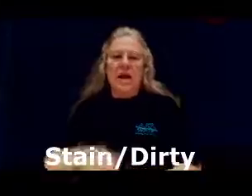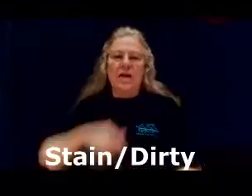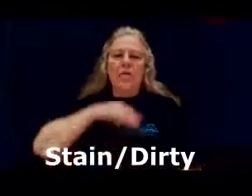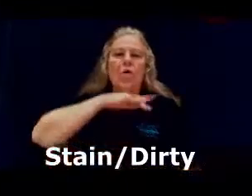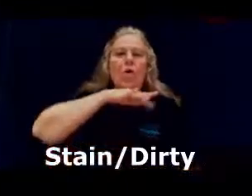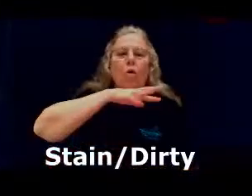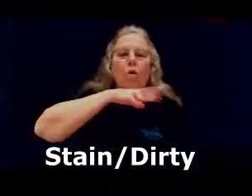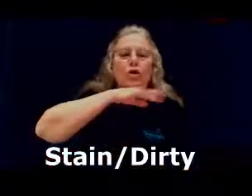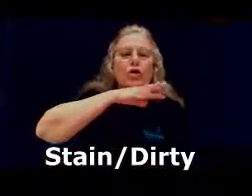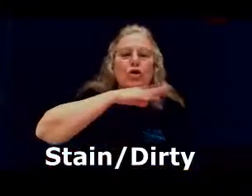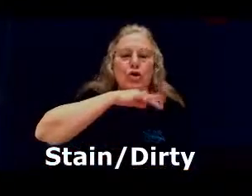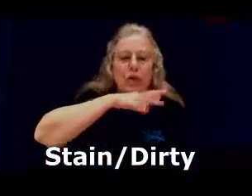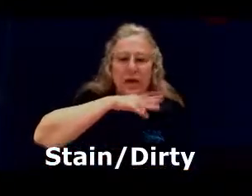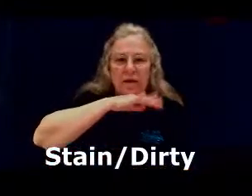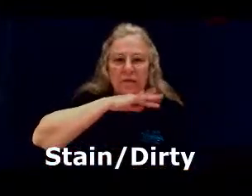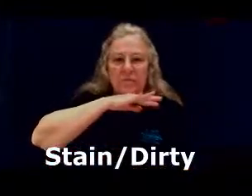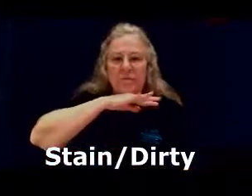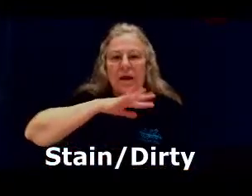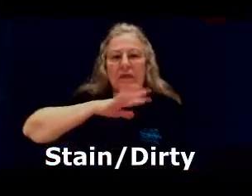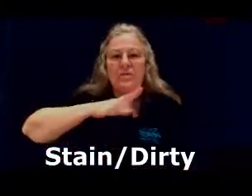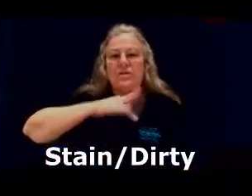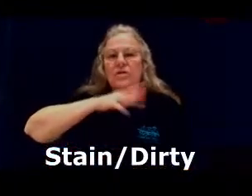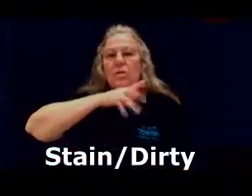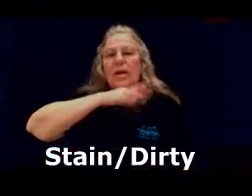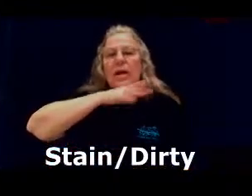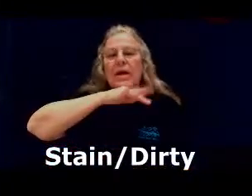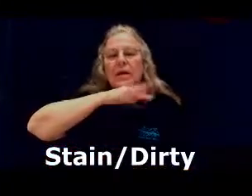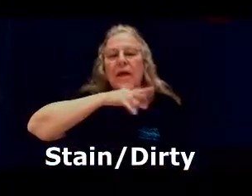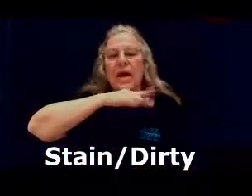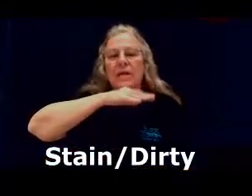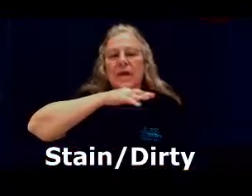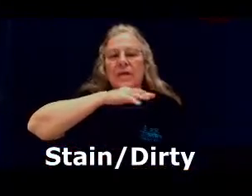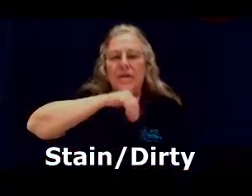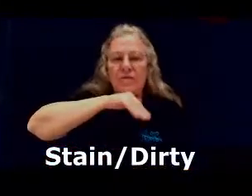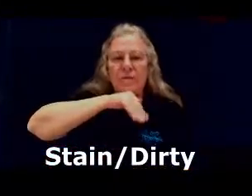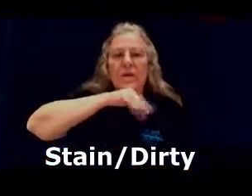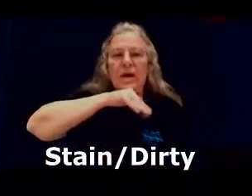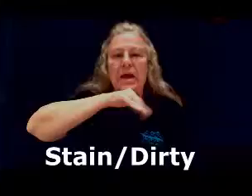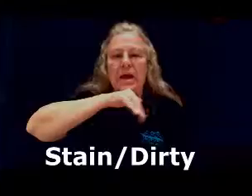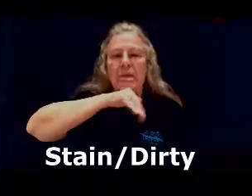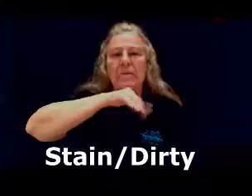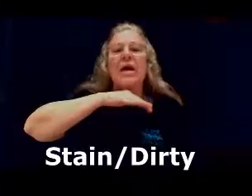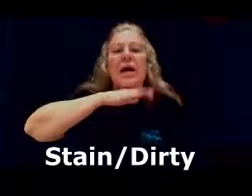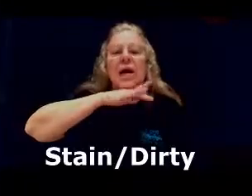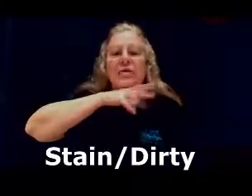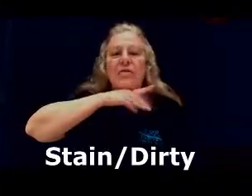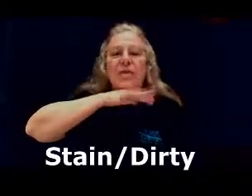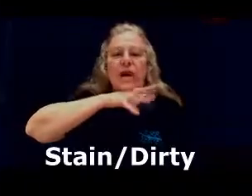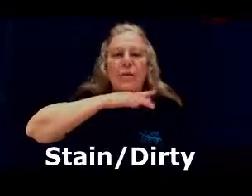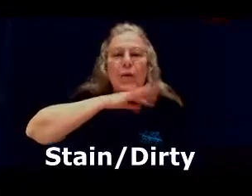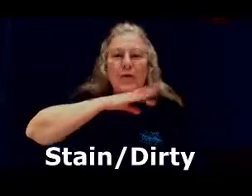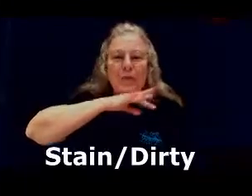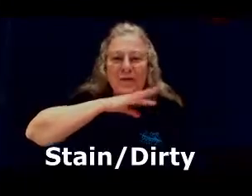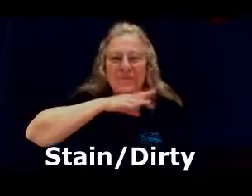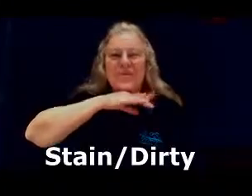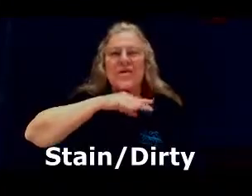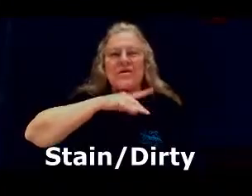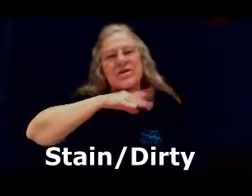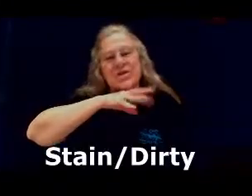Stained or dirty, and this wiggling of the hands, I think of the pig, and then I wiggle my fingers to show